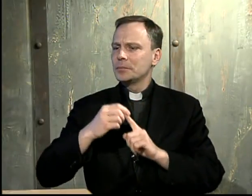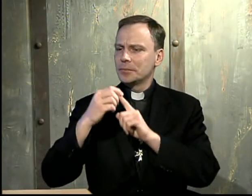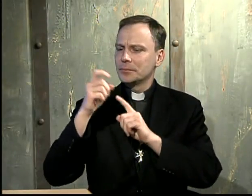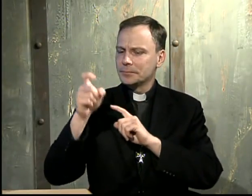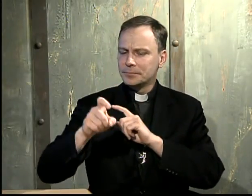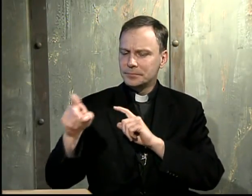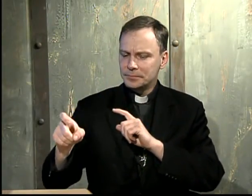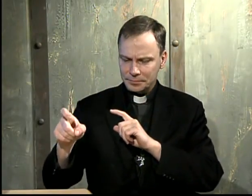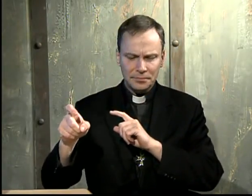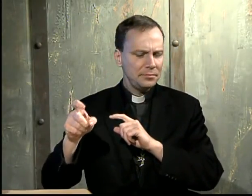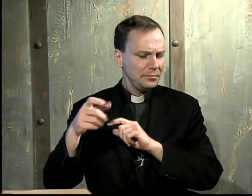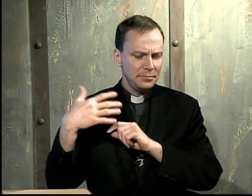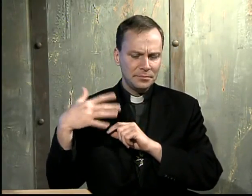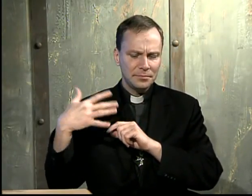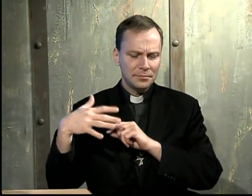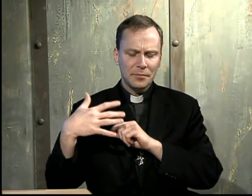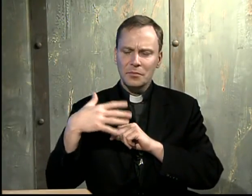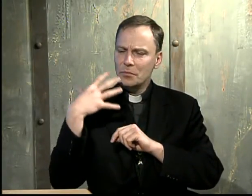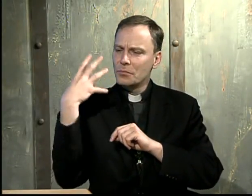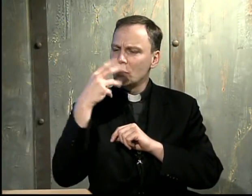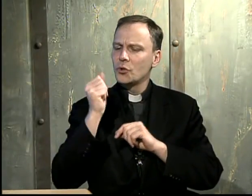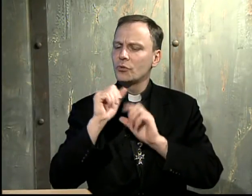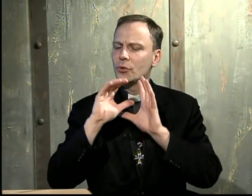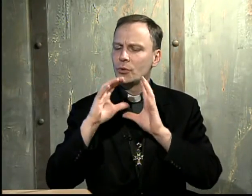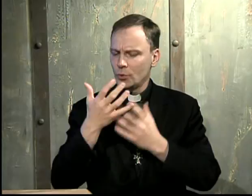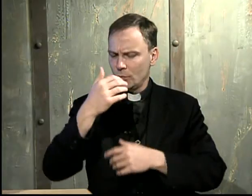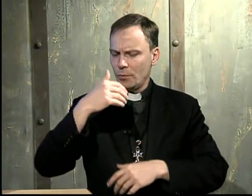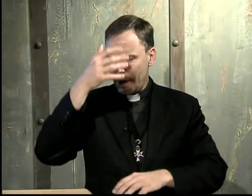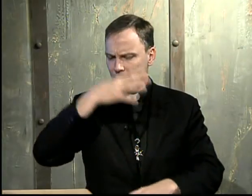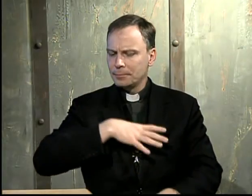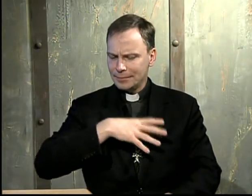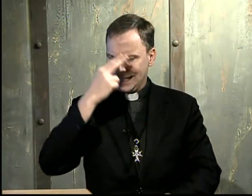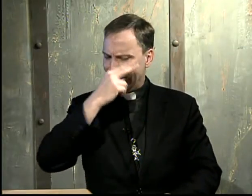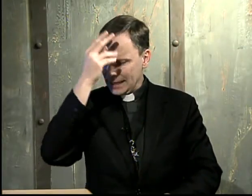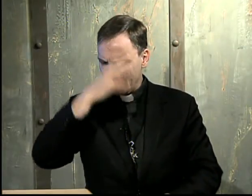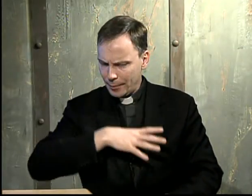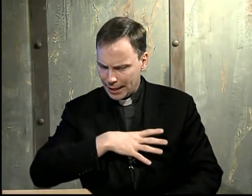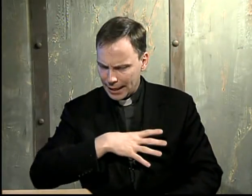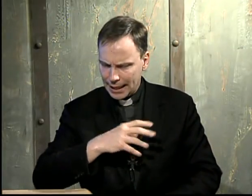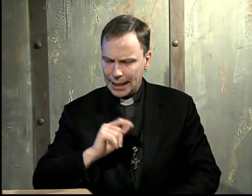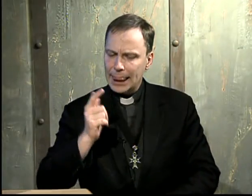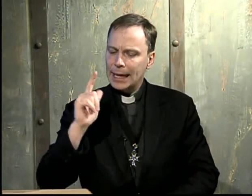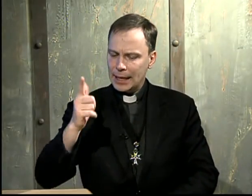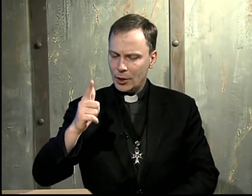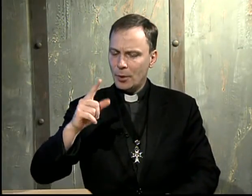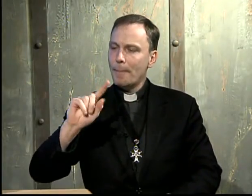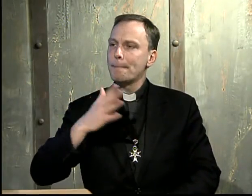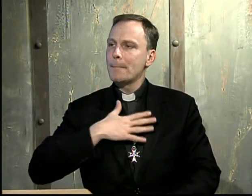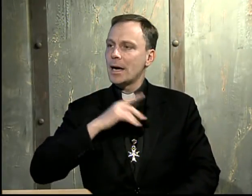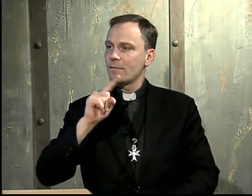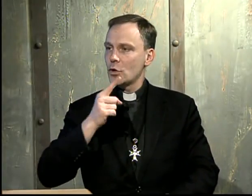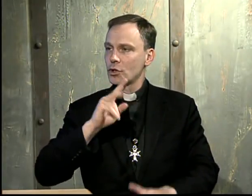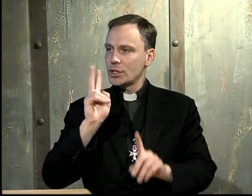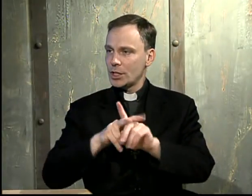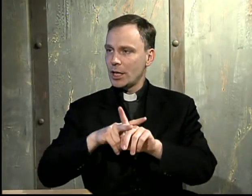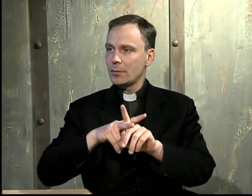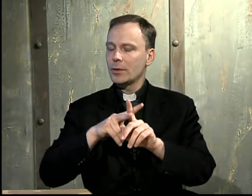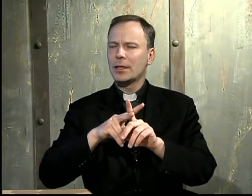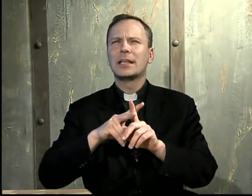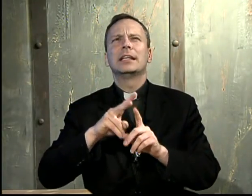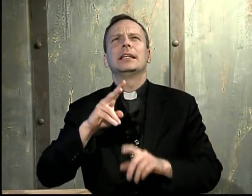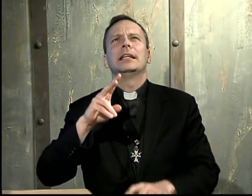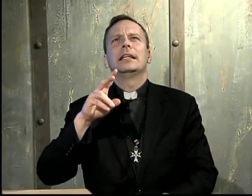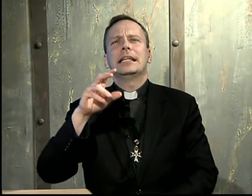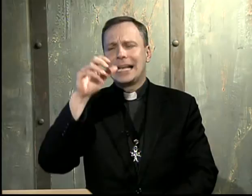And as a group, we were able to help those in our community who were poor or perhaps needed other assistance. And